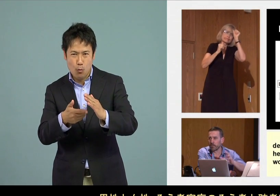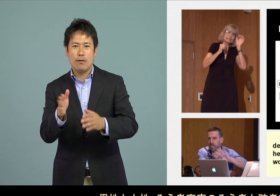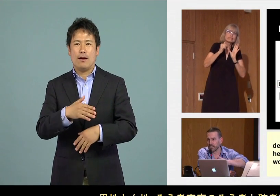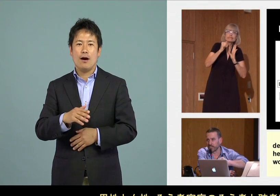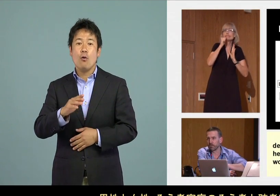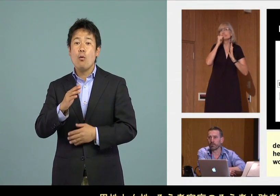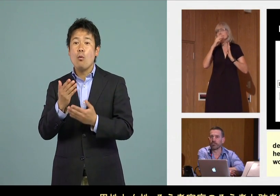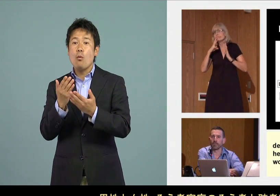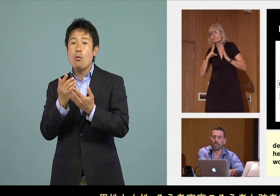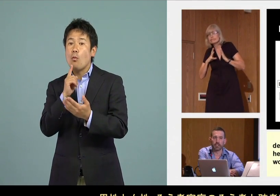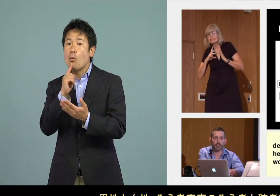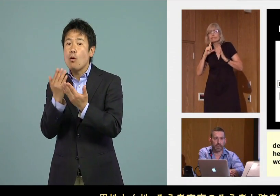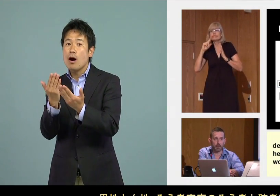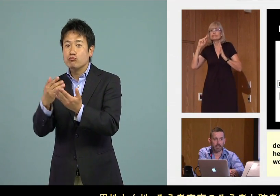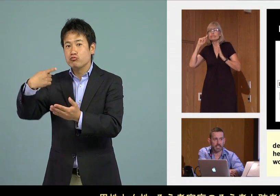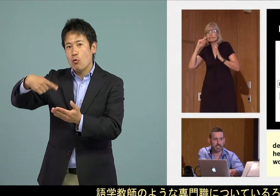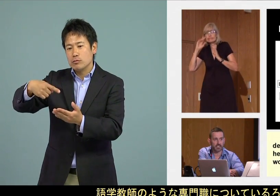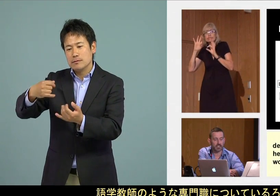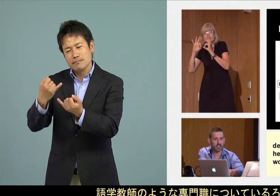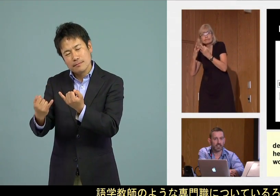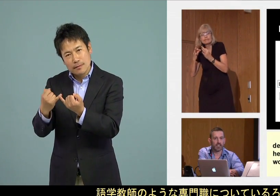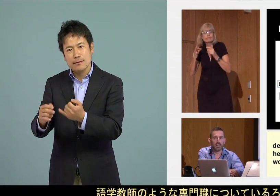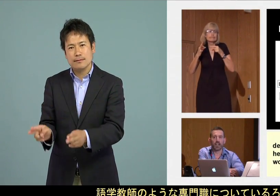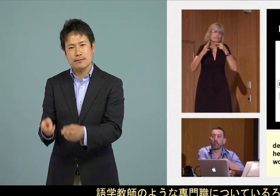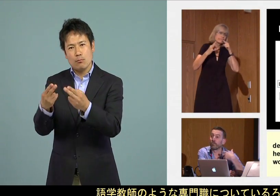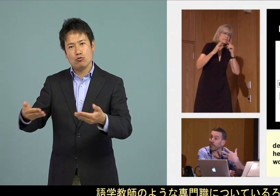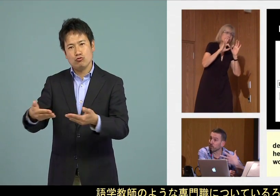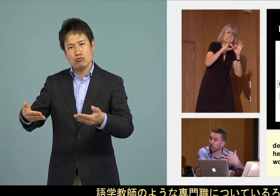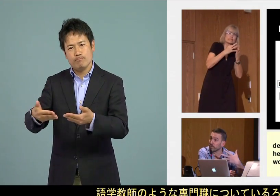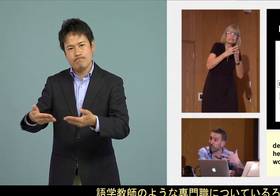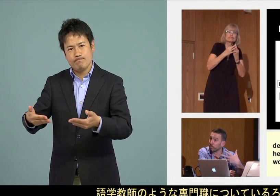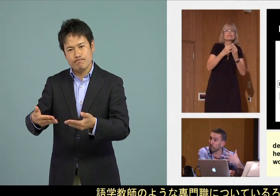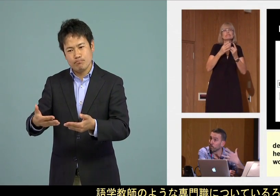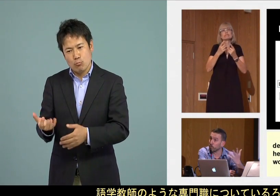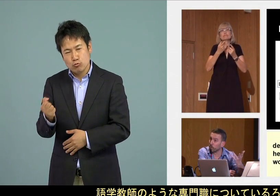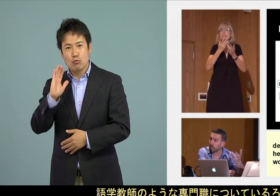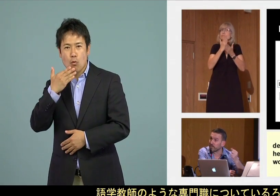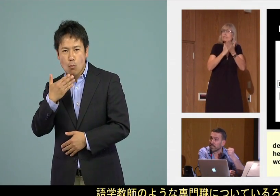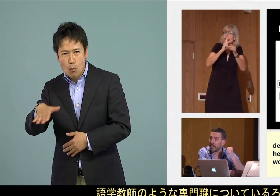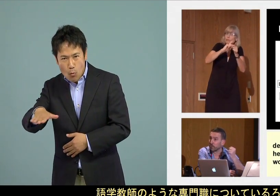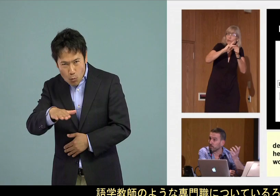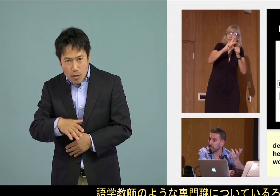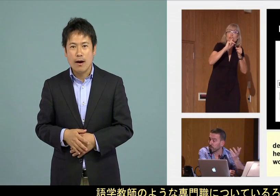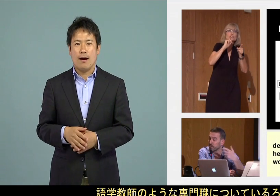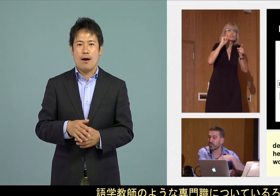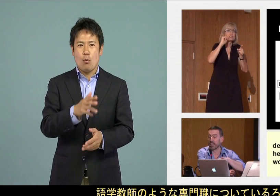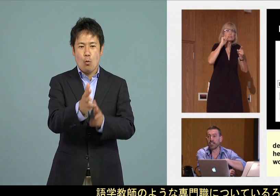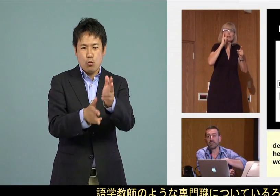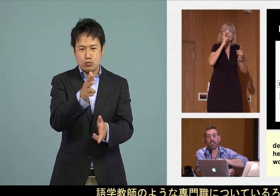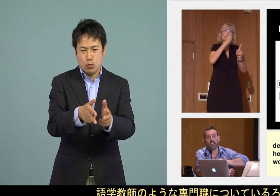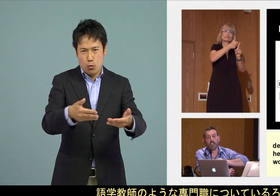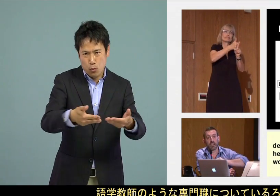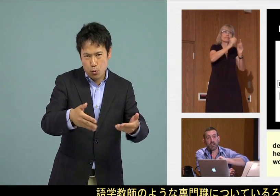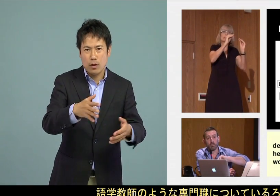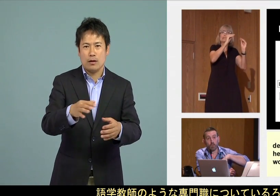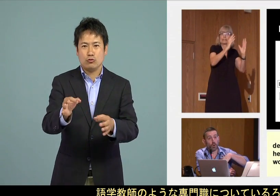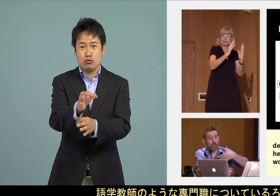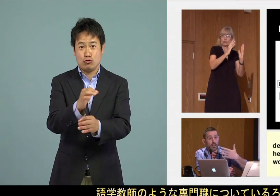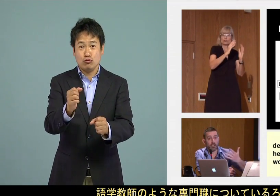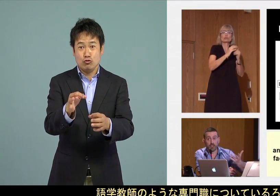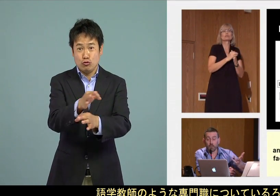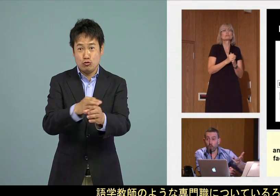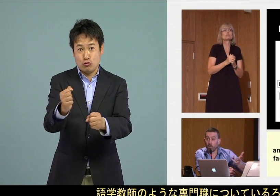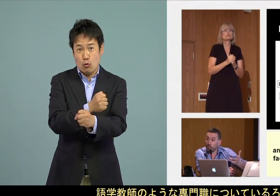deaf families, deaf people from hearing families, professional deaf people who worked as language teachers, and